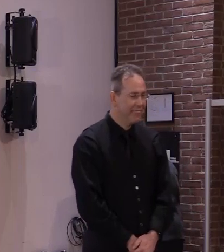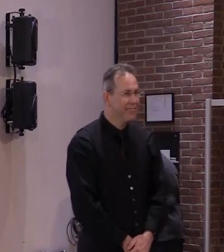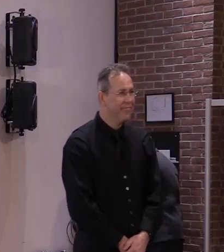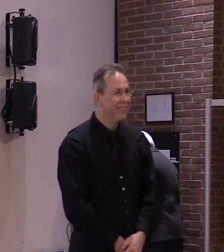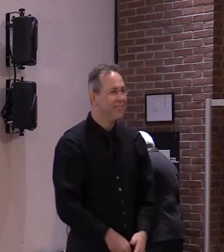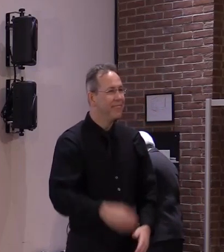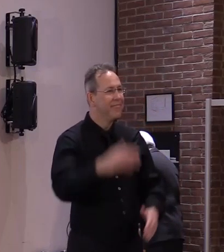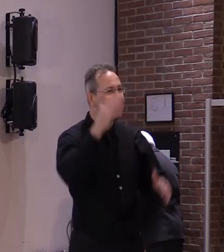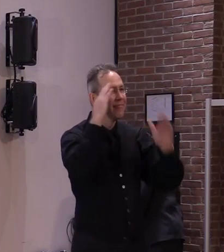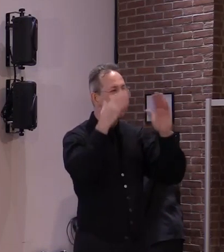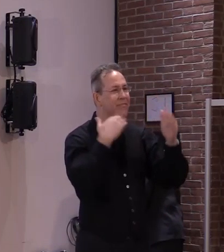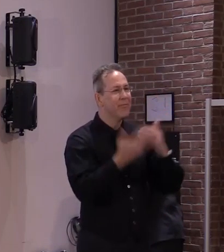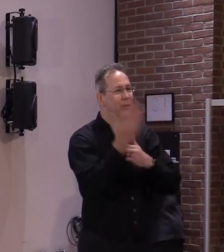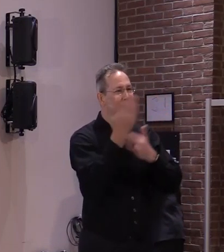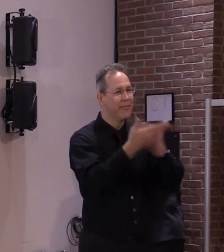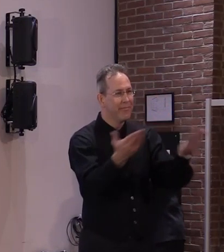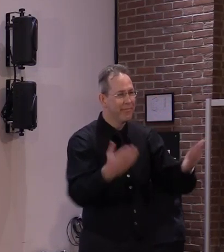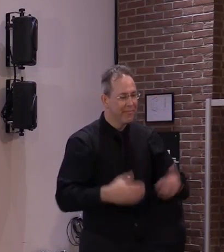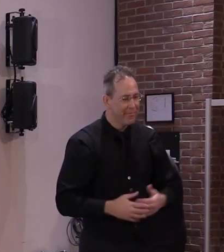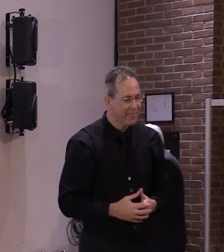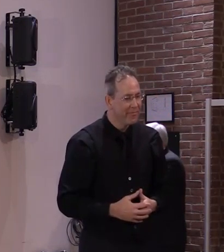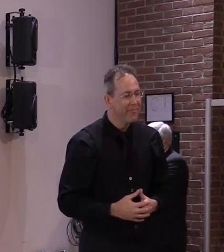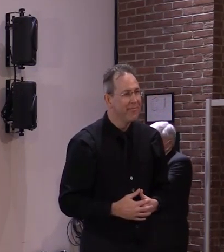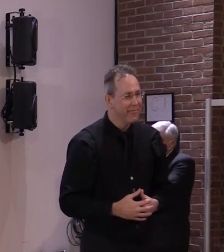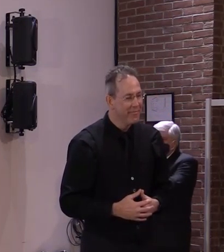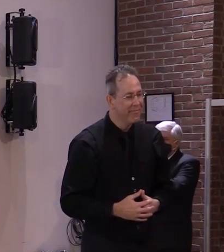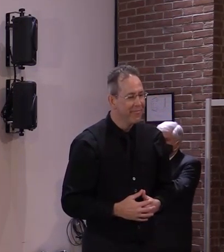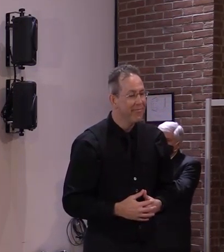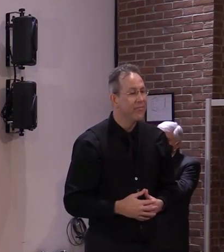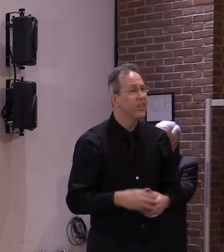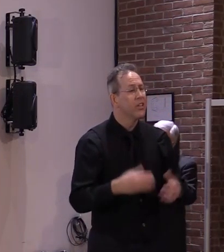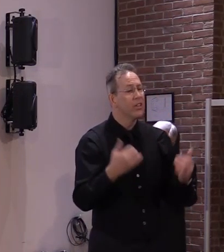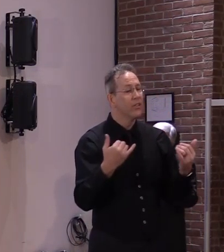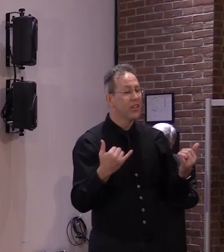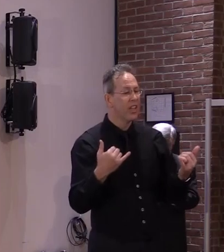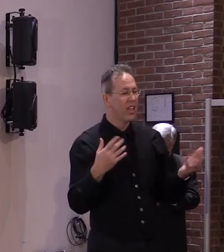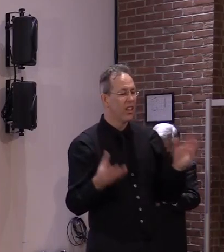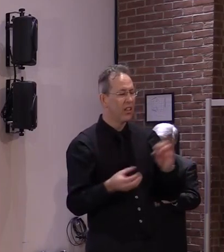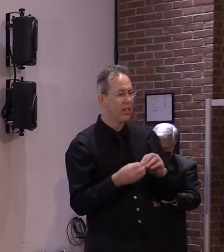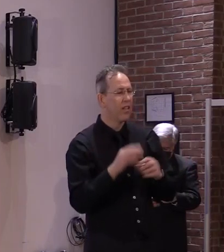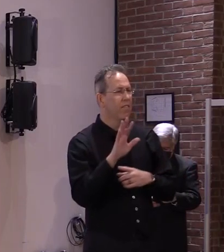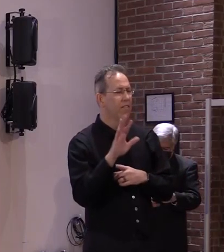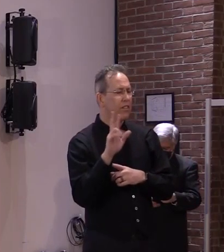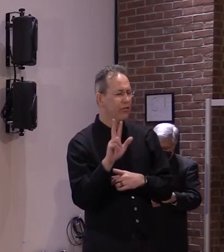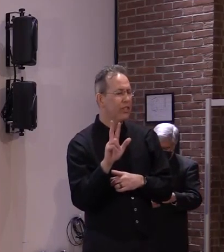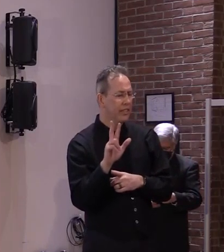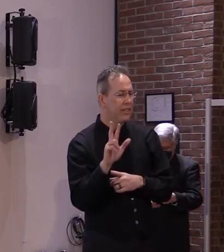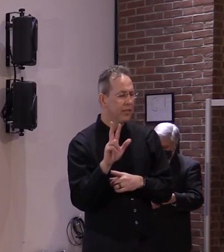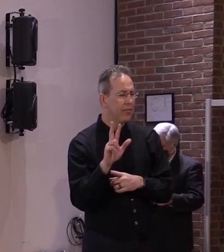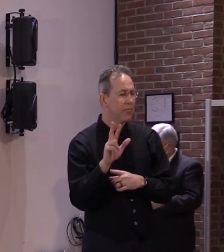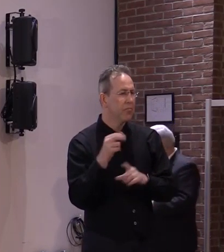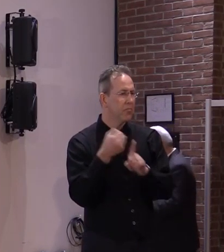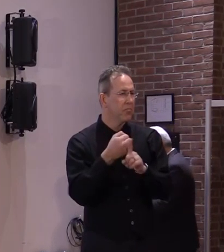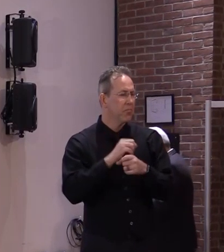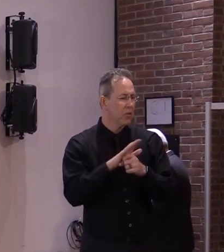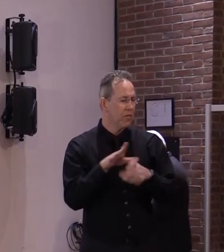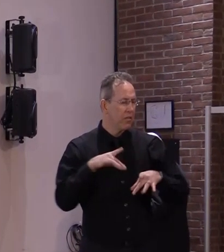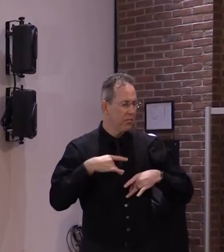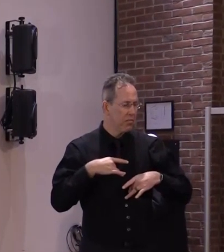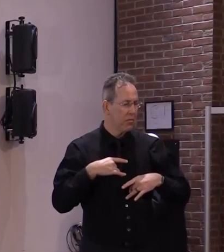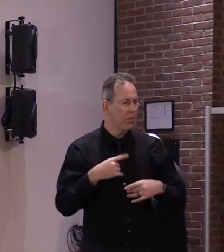Today, we're reporting 53 cases and one death. Keep in mind, Mondays are usually a